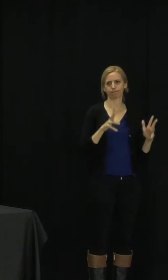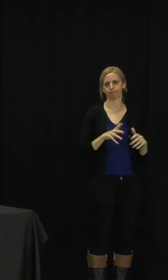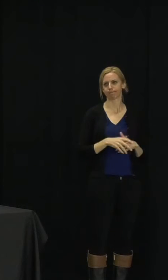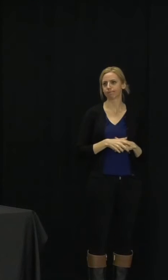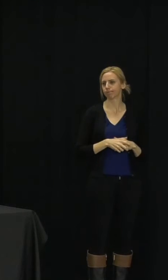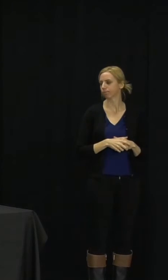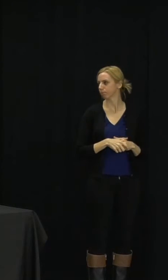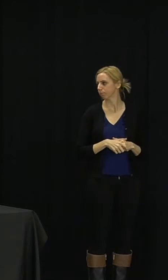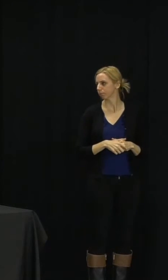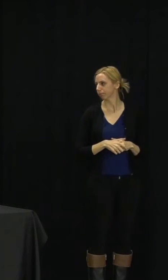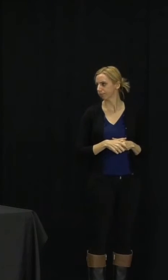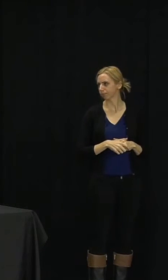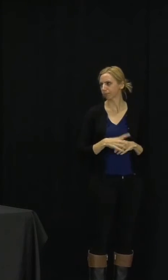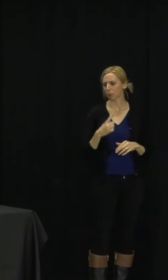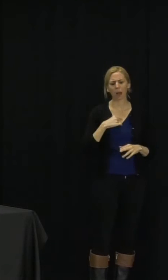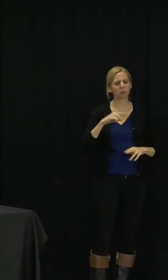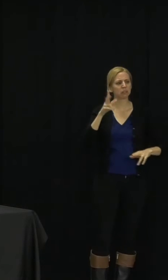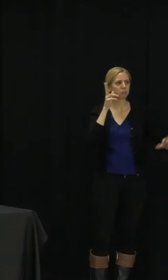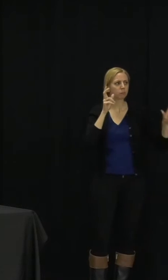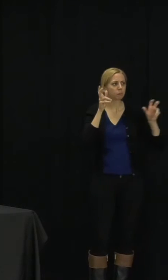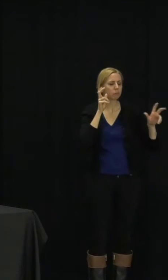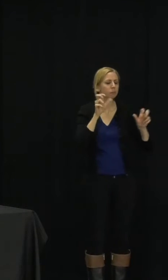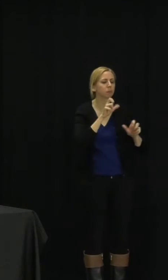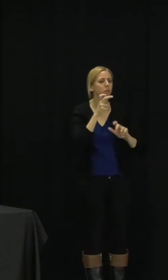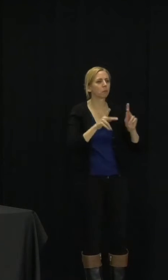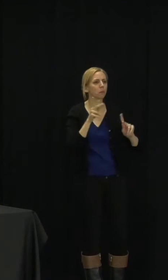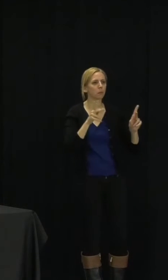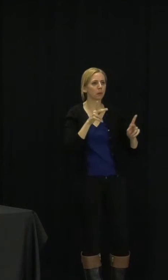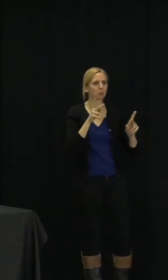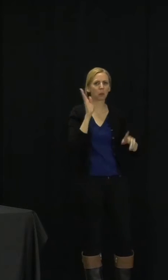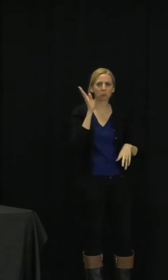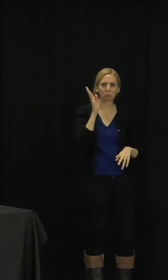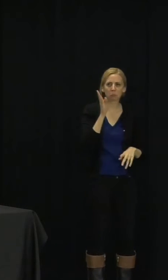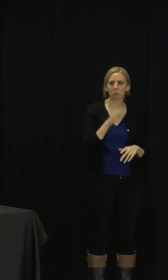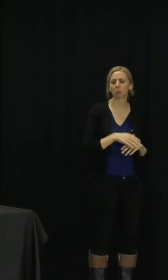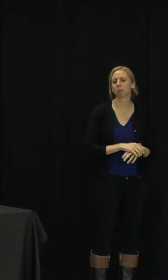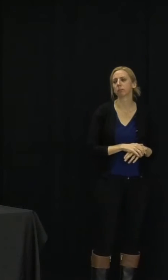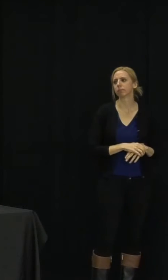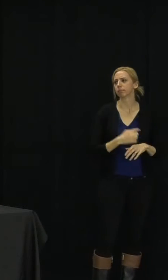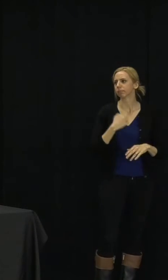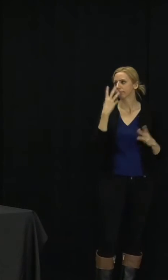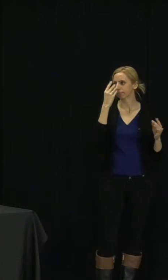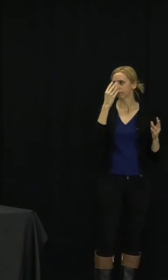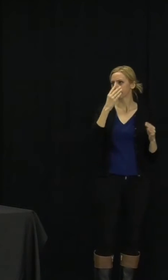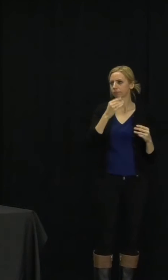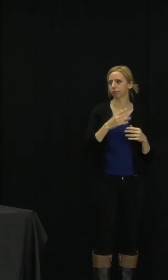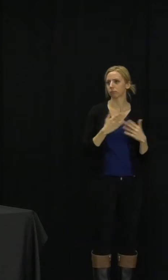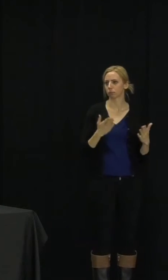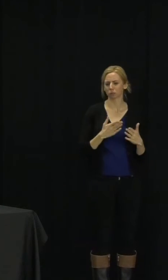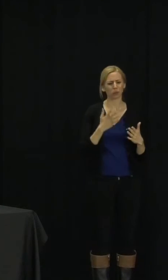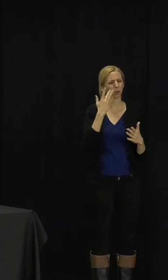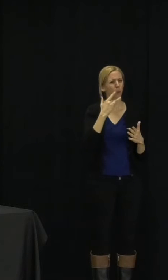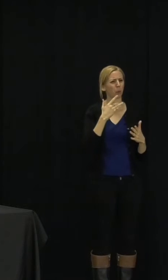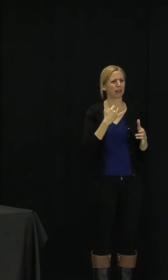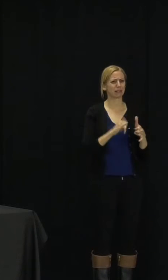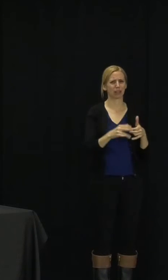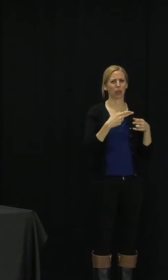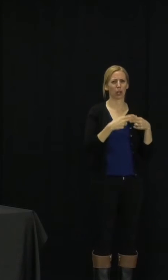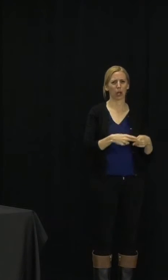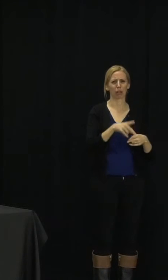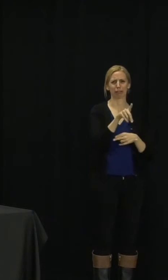funders yourselves. We all hate filling out these crazy surveys that are really long. For those of you